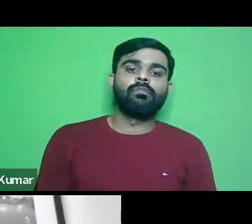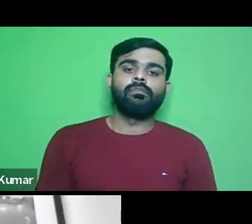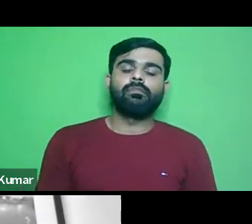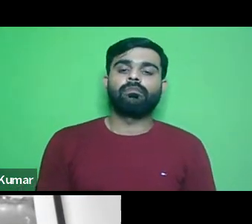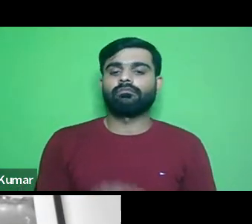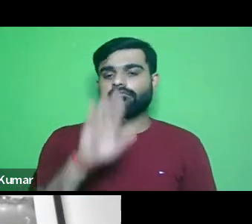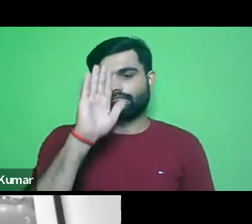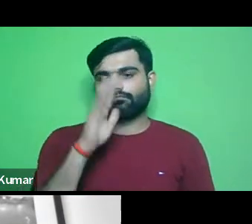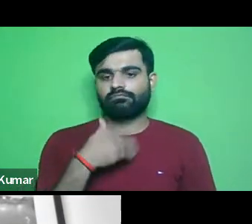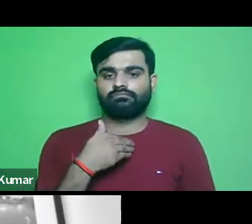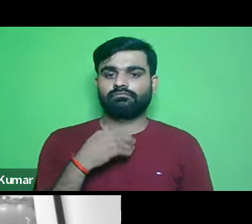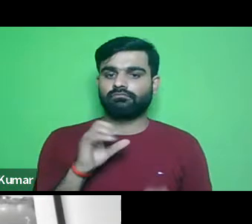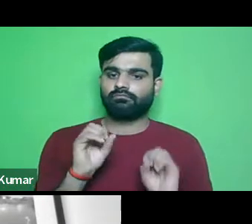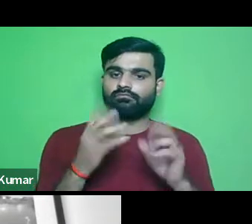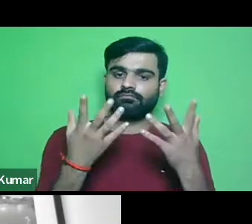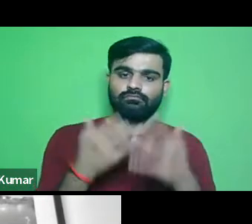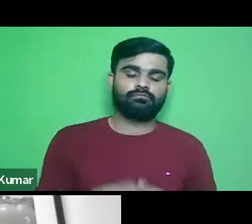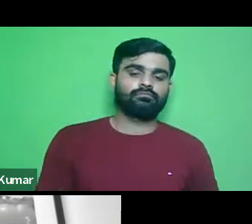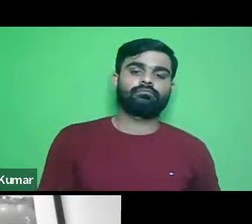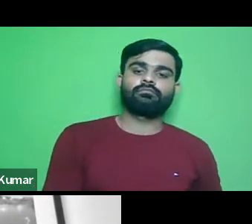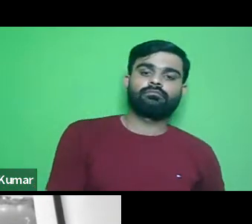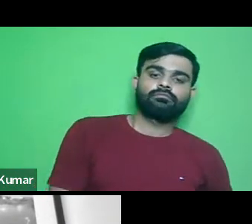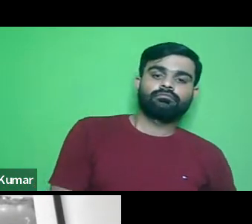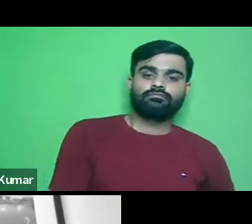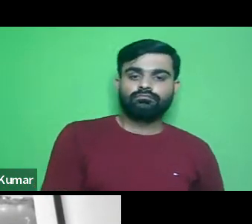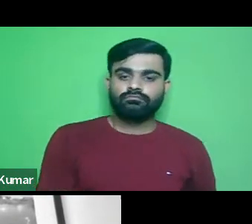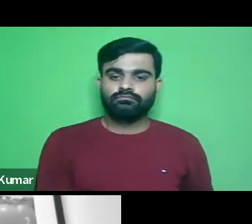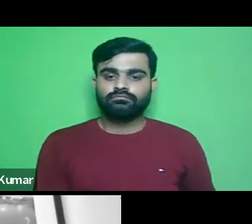I can start if we want.